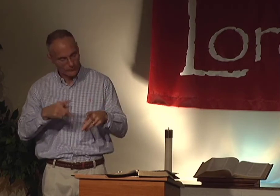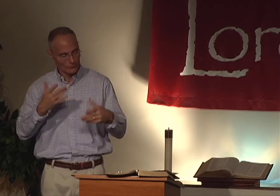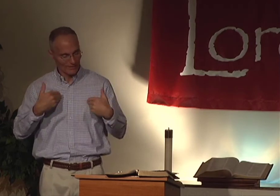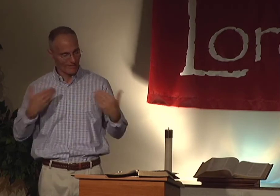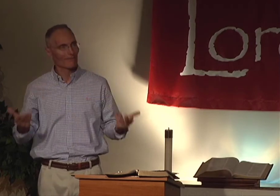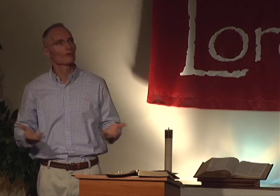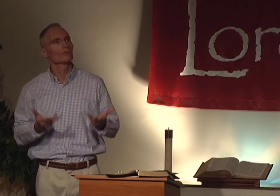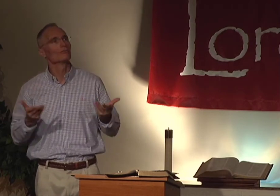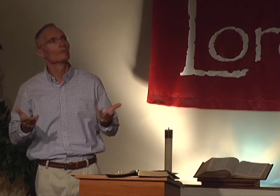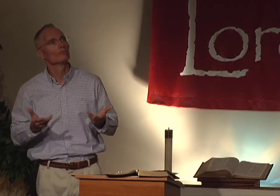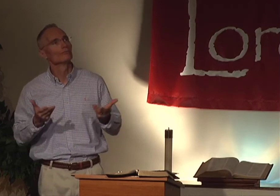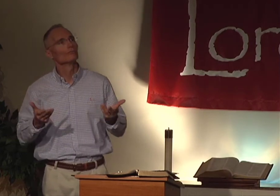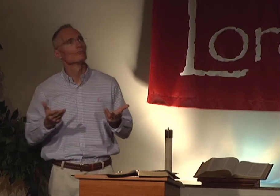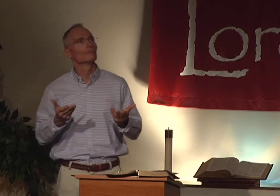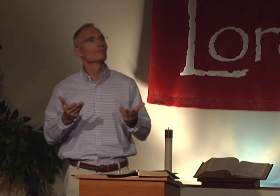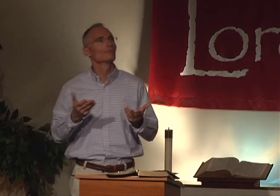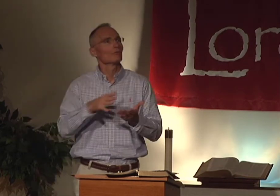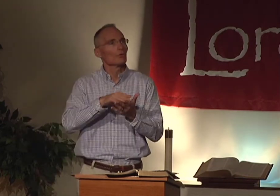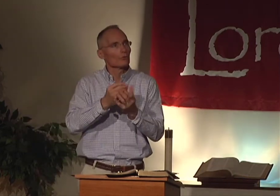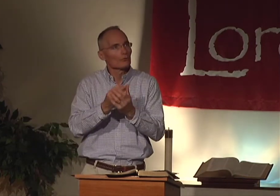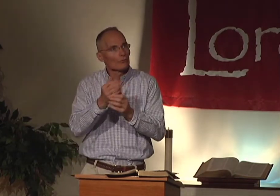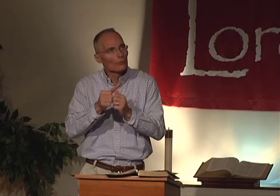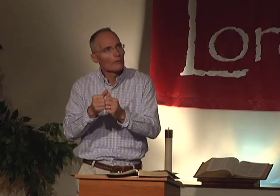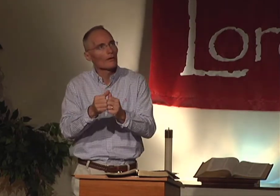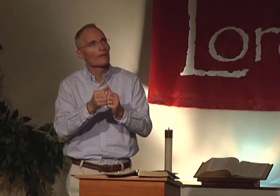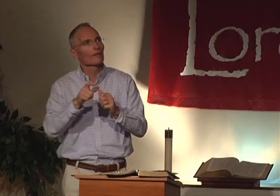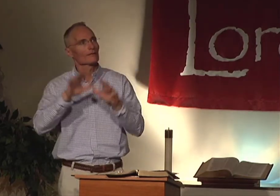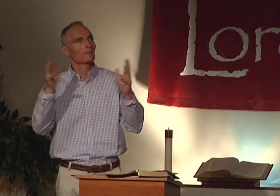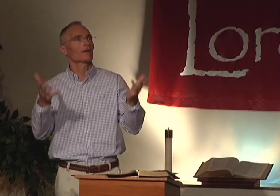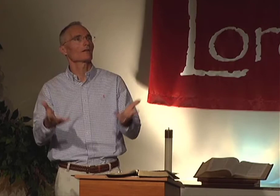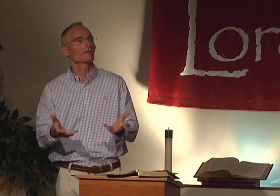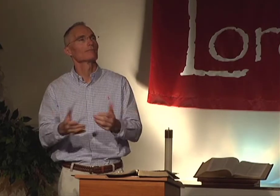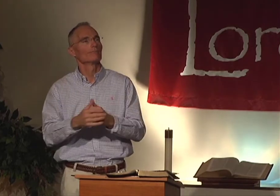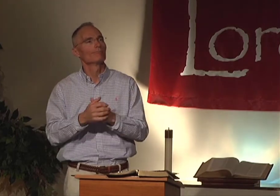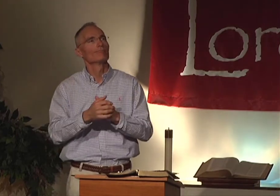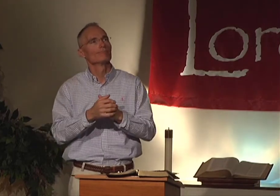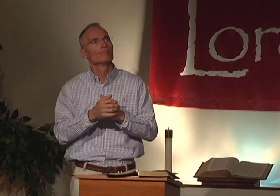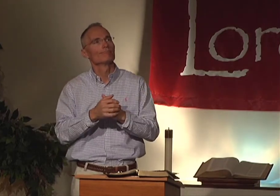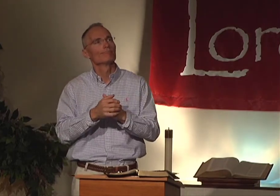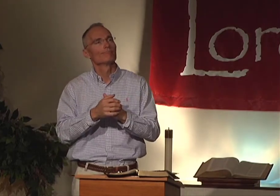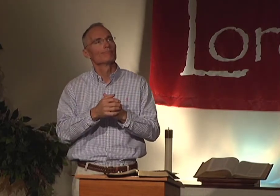We thank you for the privilege that we have here to learn and grow together as a body.